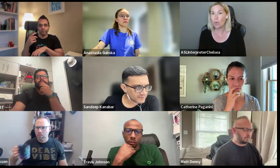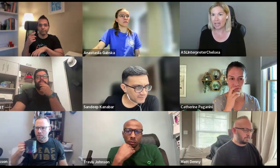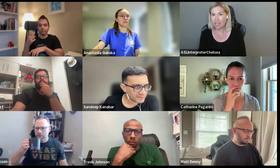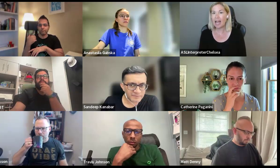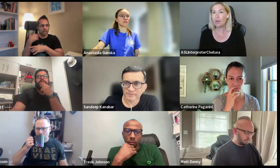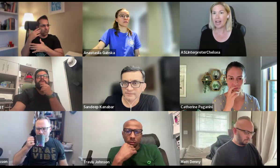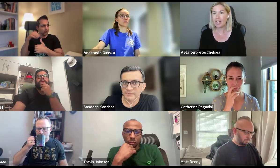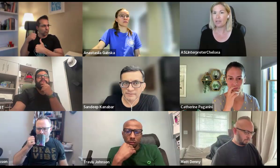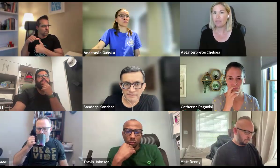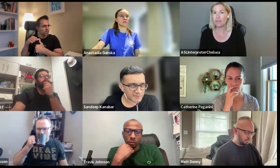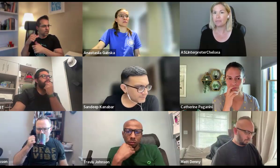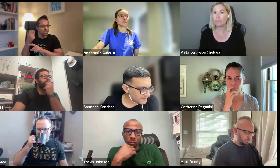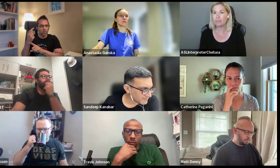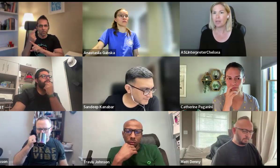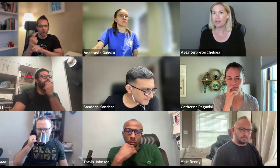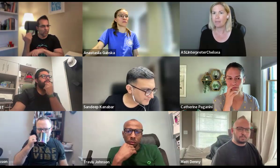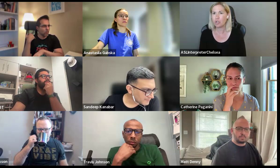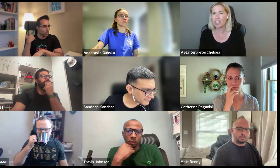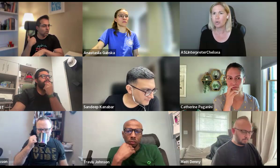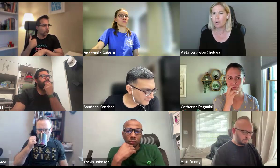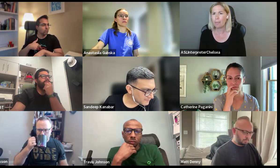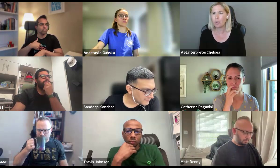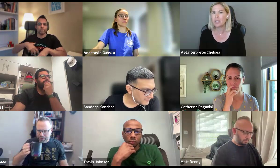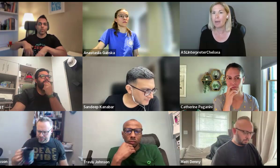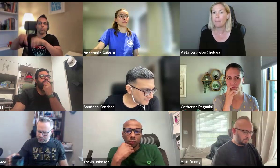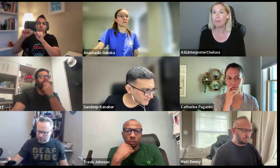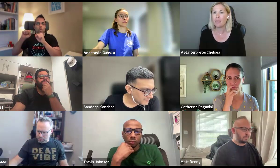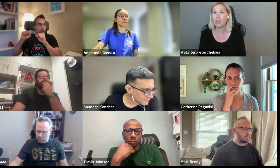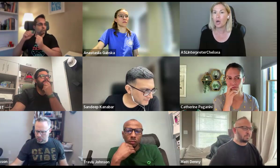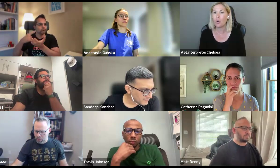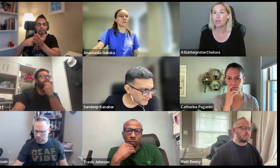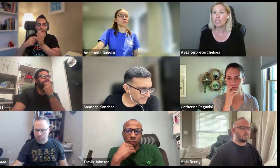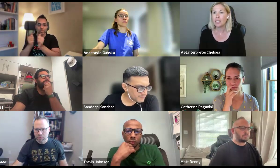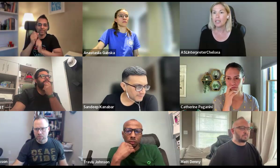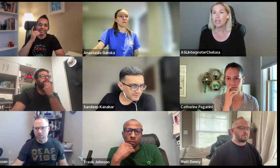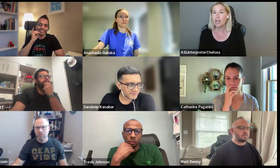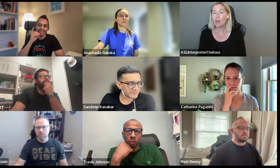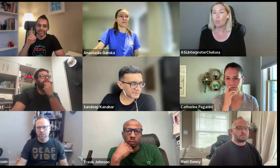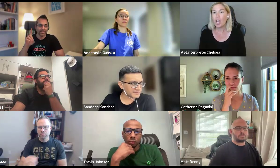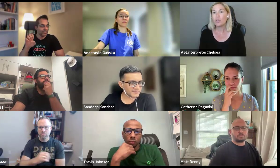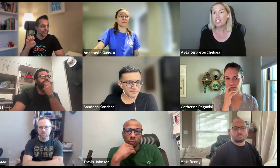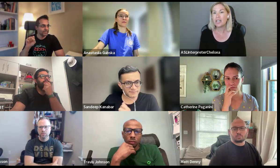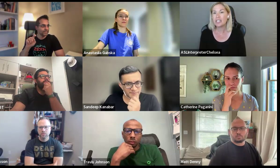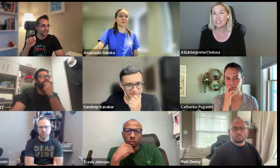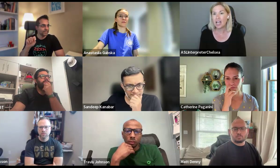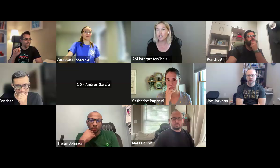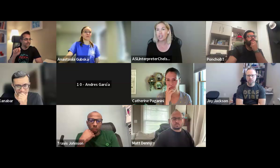So in Cloud Native, I'm trying to remember, it was about a month ago, we hosted a